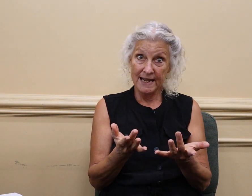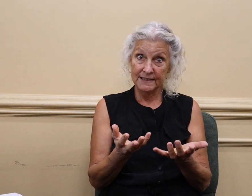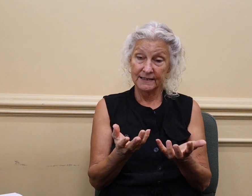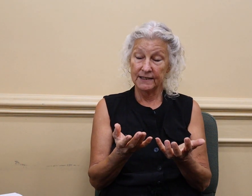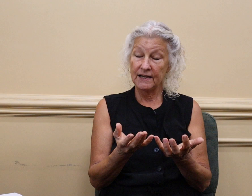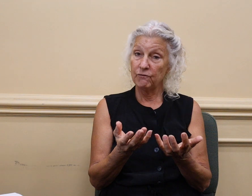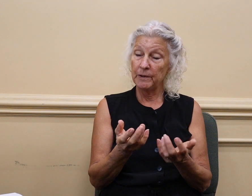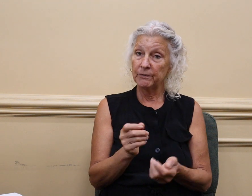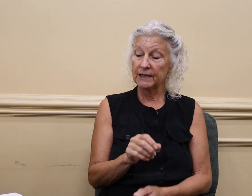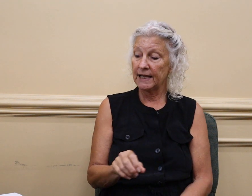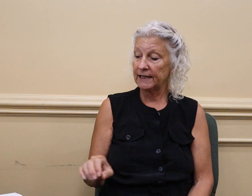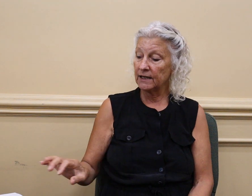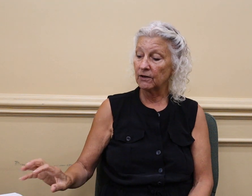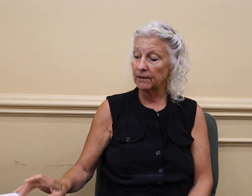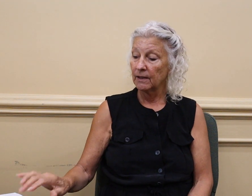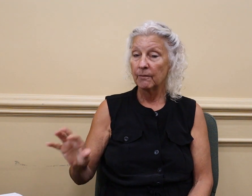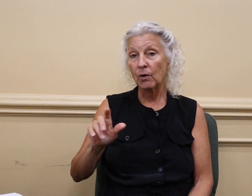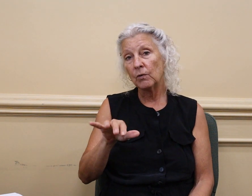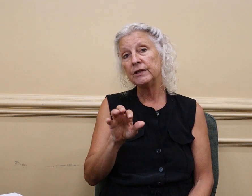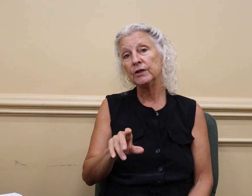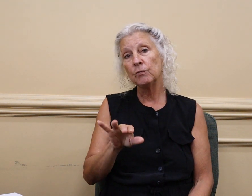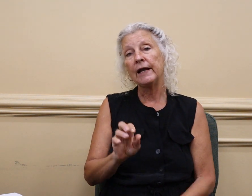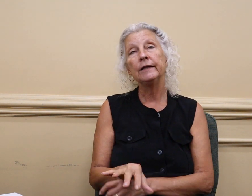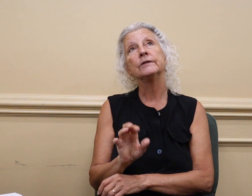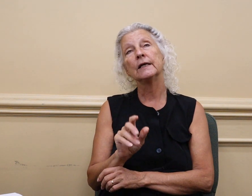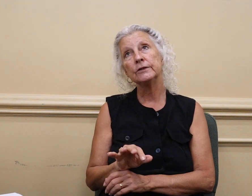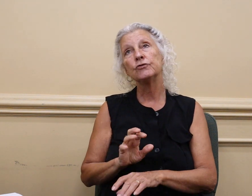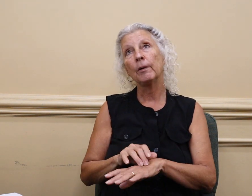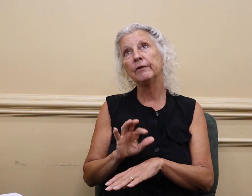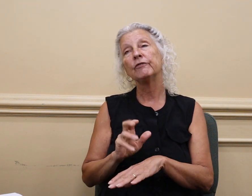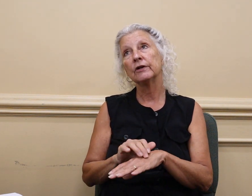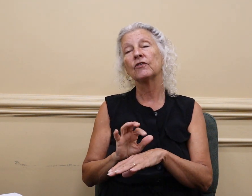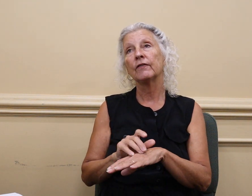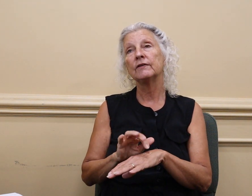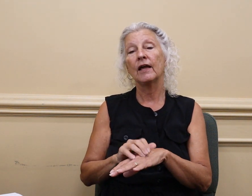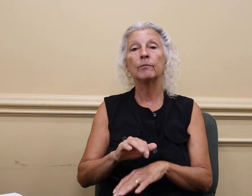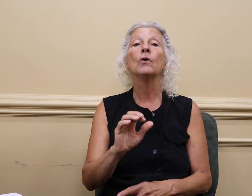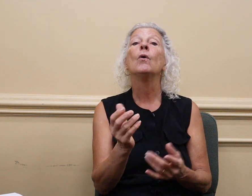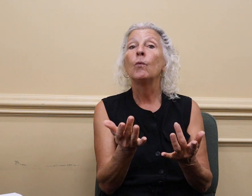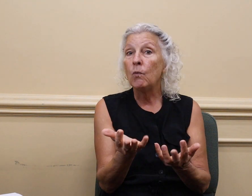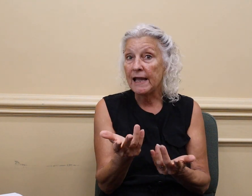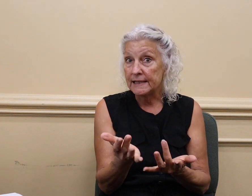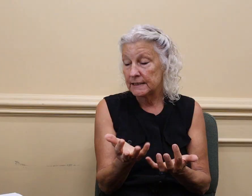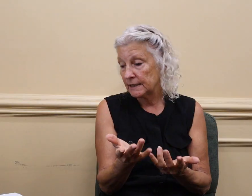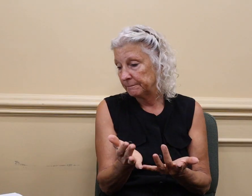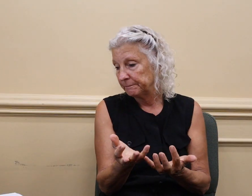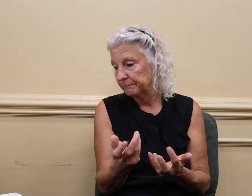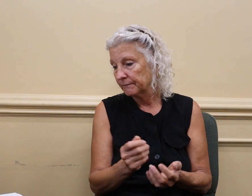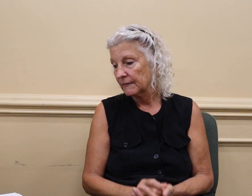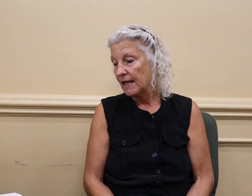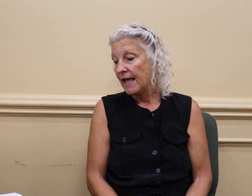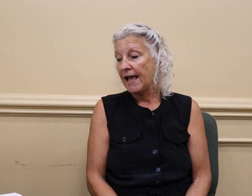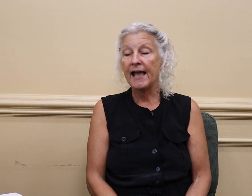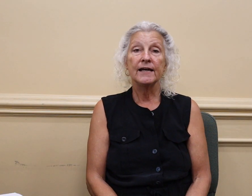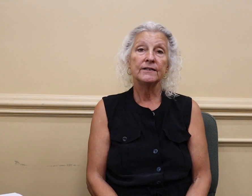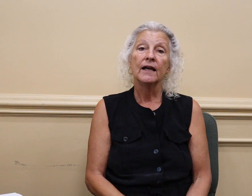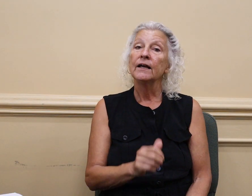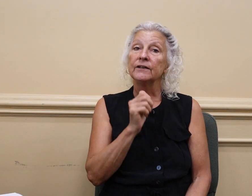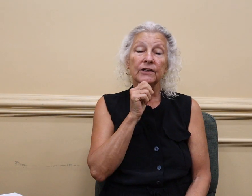Wait. Now, deaf people can't hear it. But when you're waiting, you tend to drum your fingers on the table. Wait. And you're not